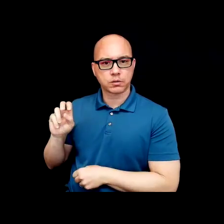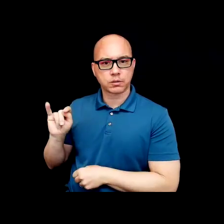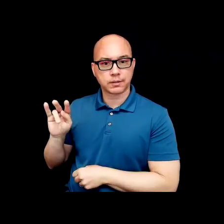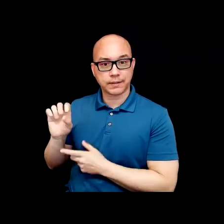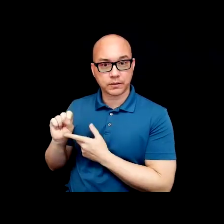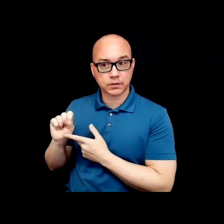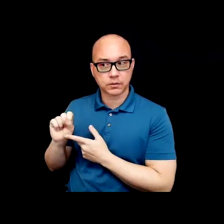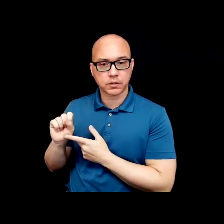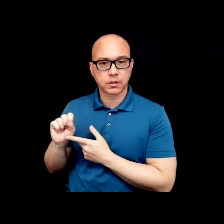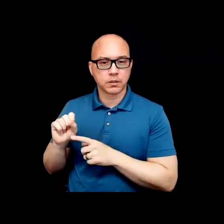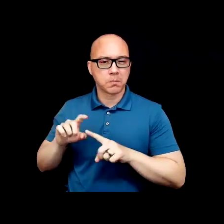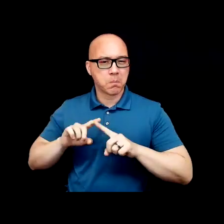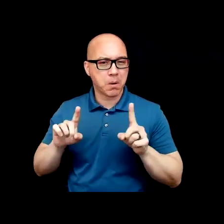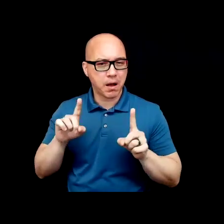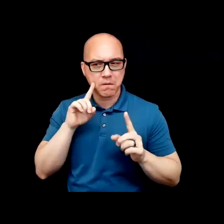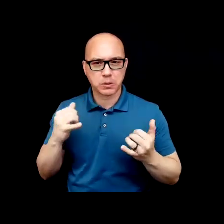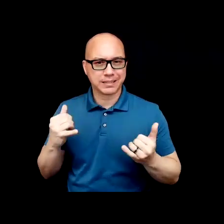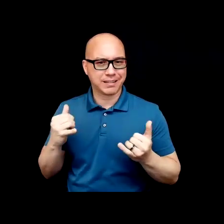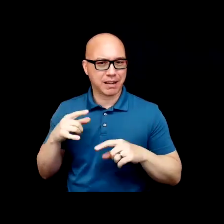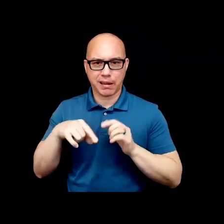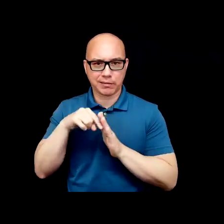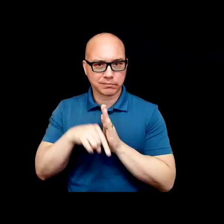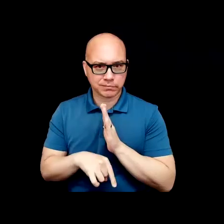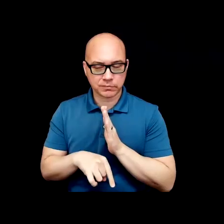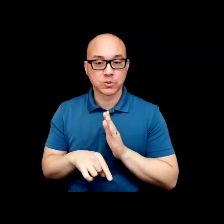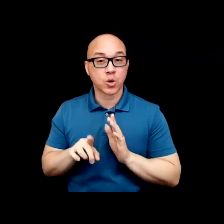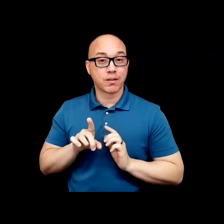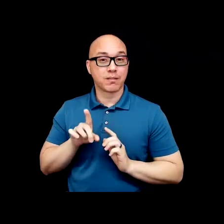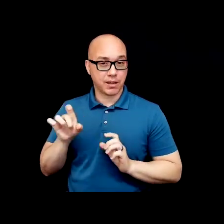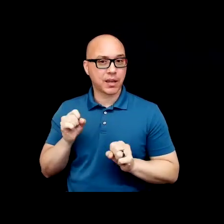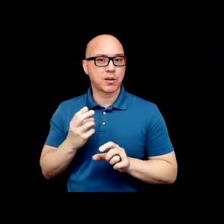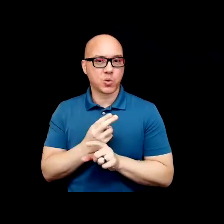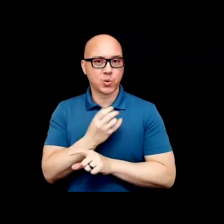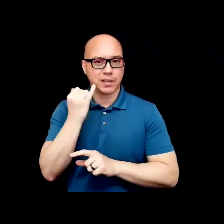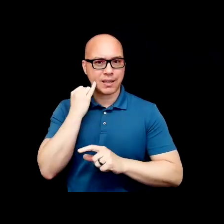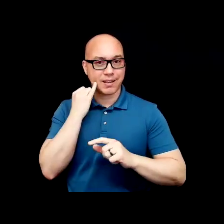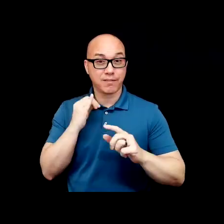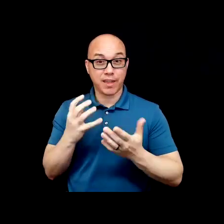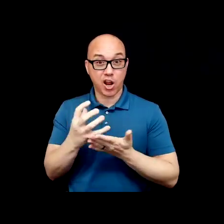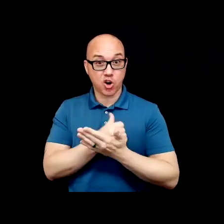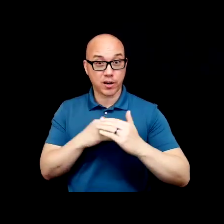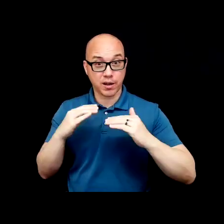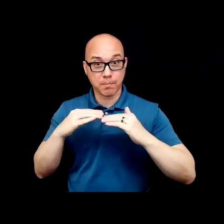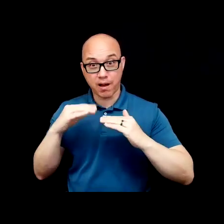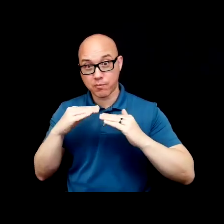the sake of Social Security and comparing if the person's earnings are above or below SGA.